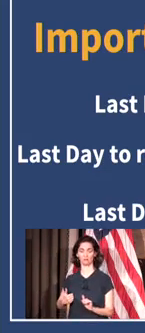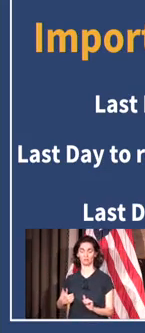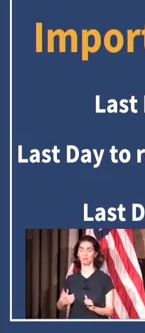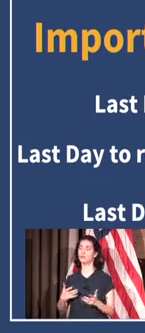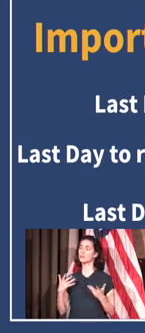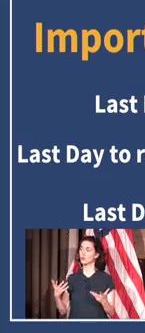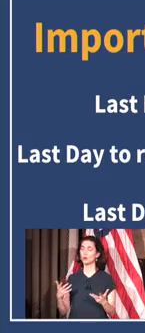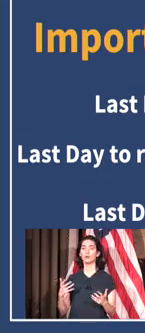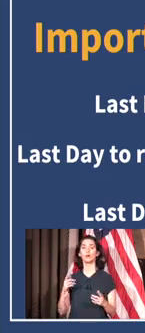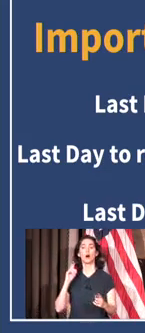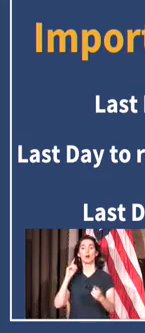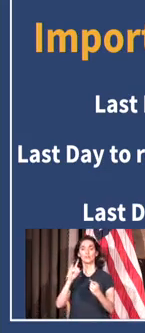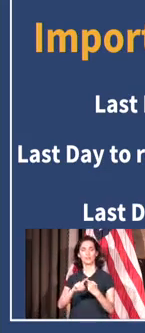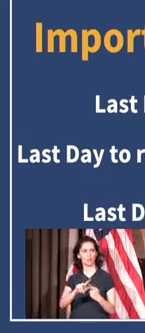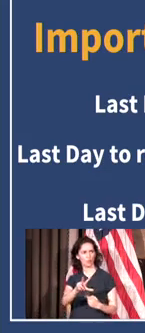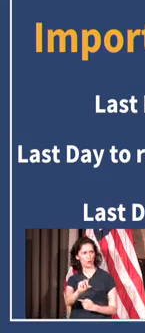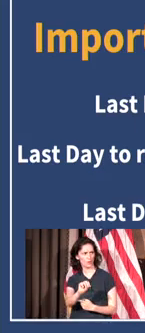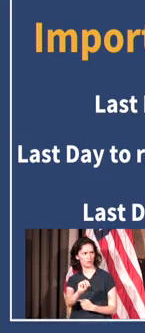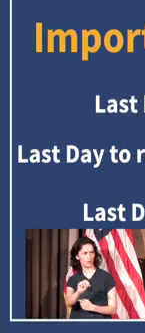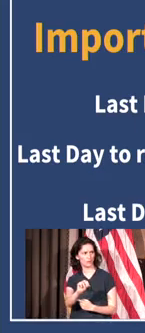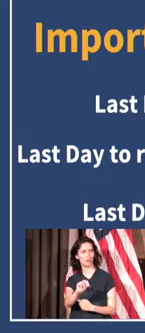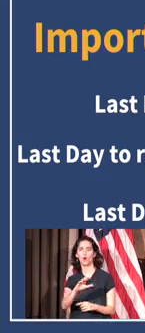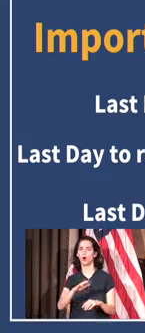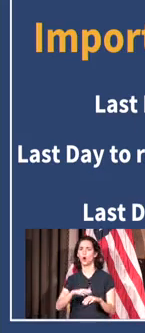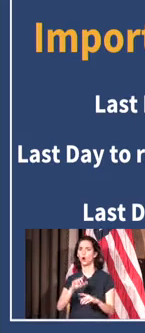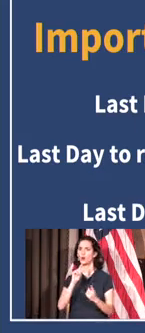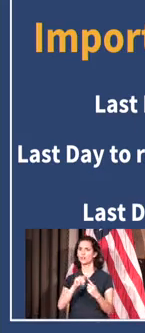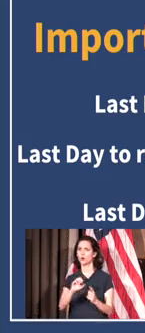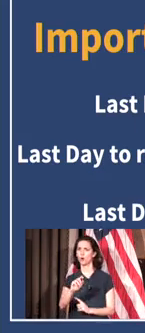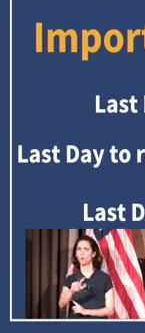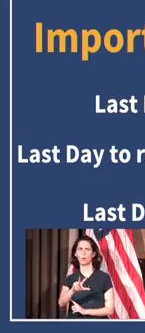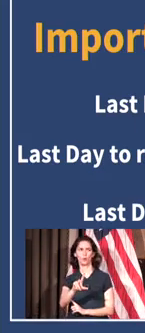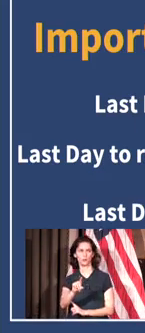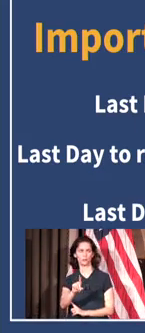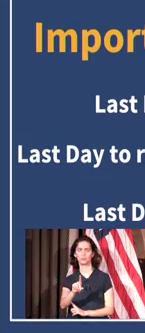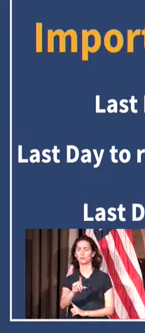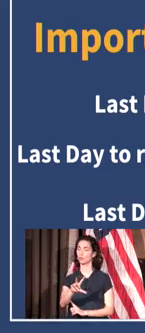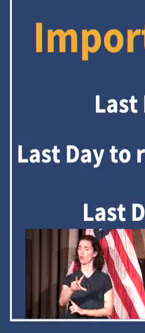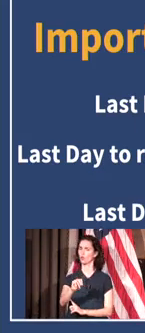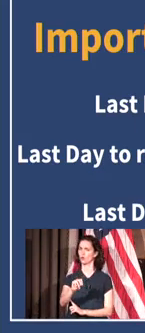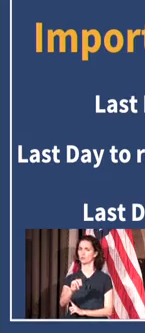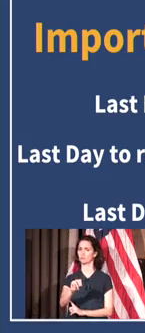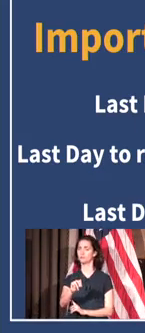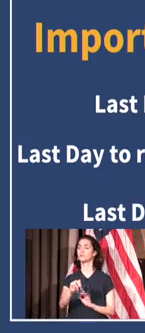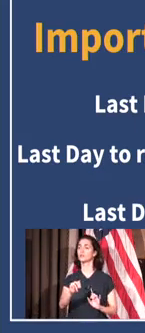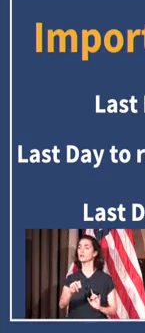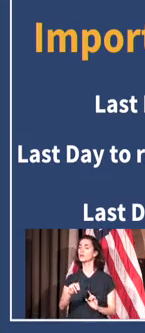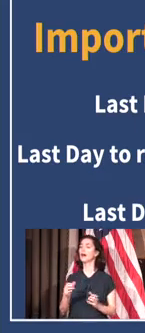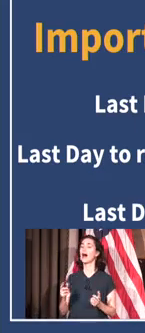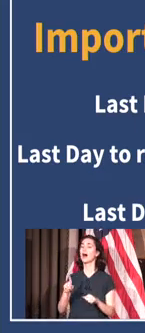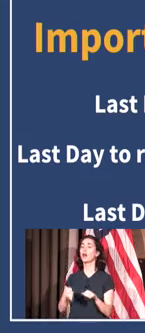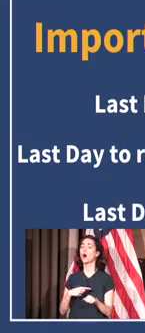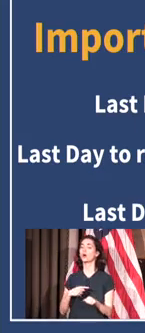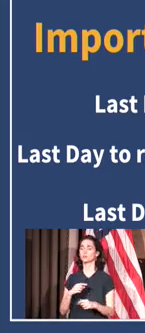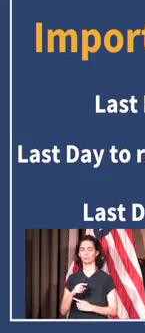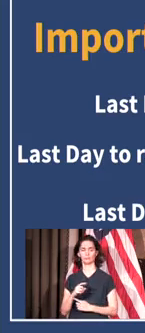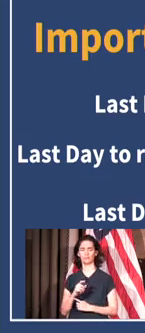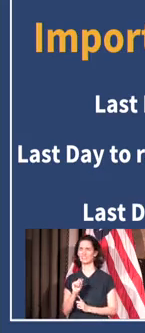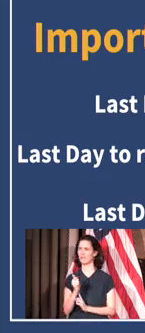the 30th to get it done. It takes 10 minutes or less in order to respond, and this will impact our